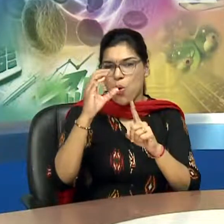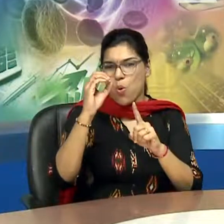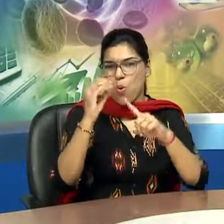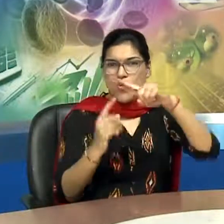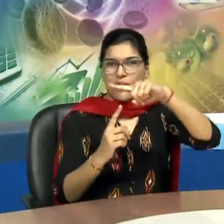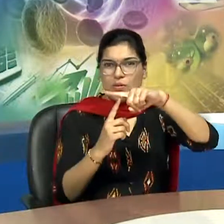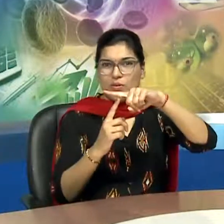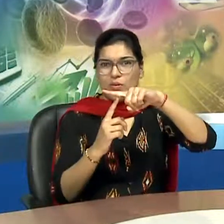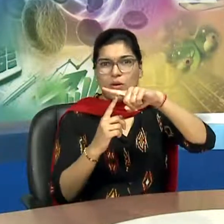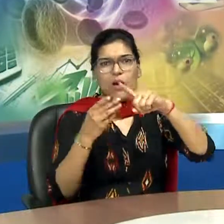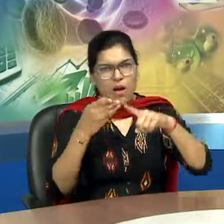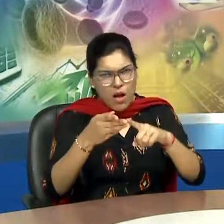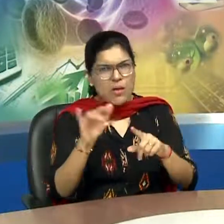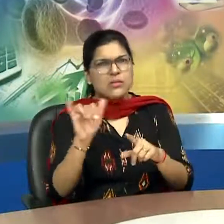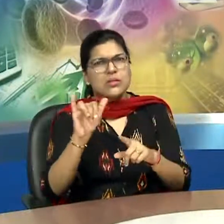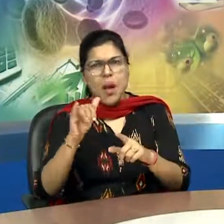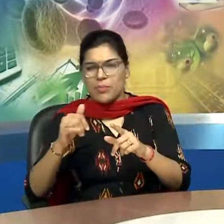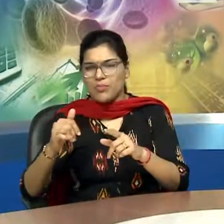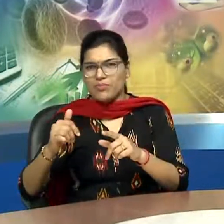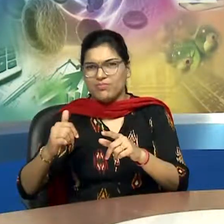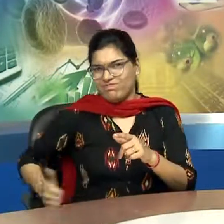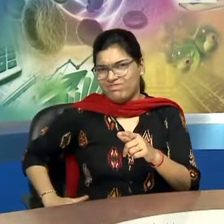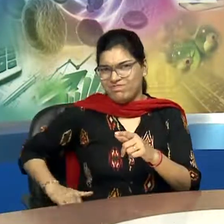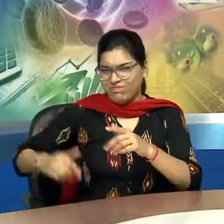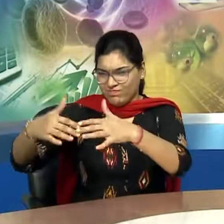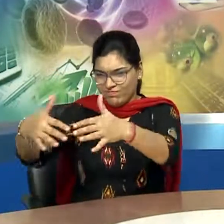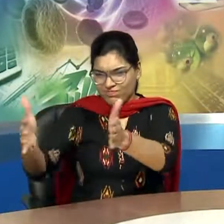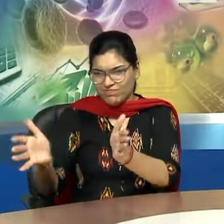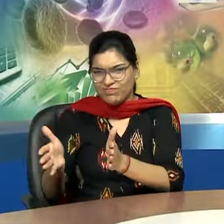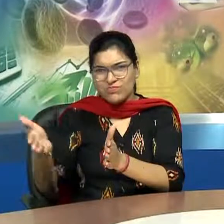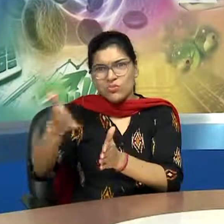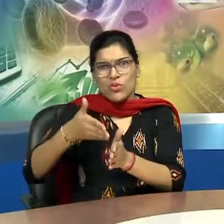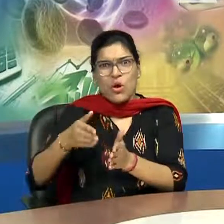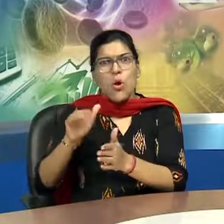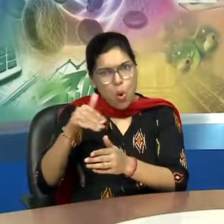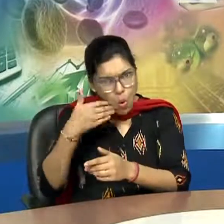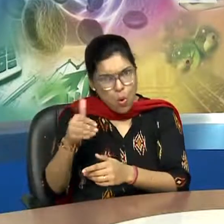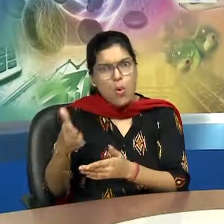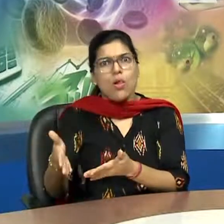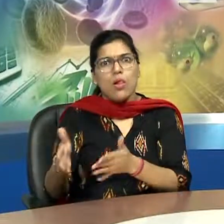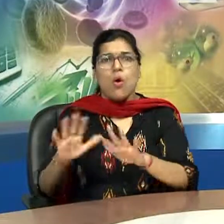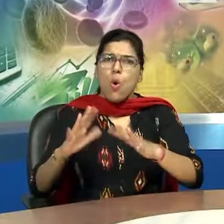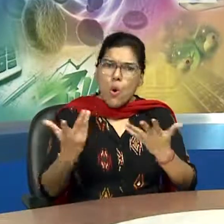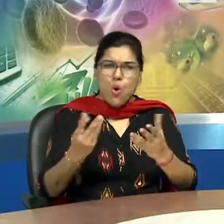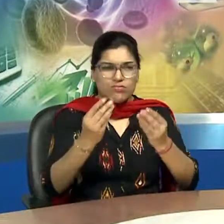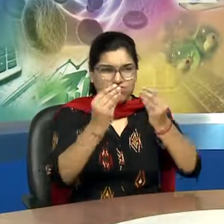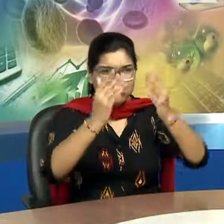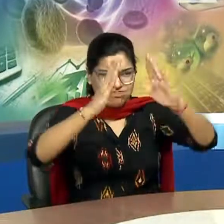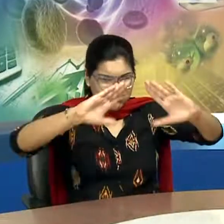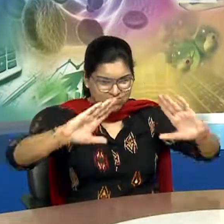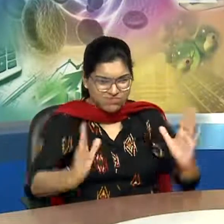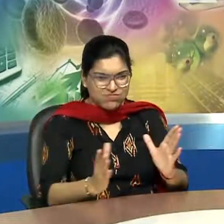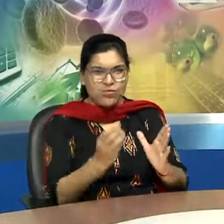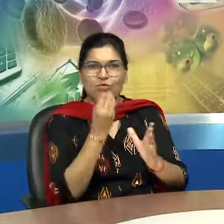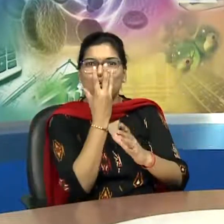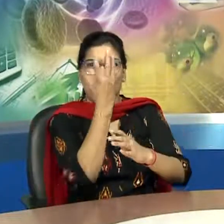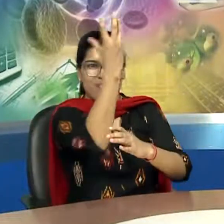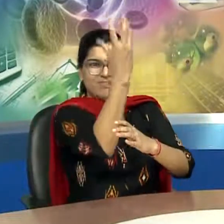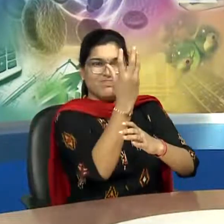not in his own sense. And the other name is pot. We all know that pot word has